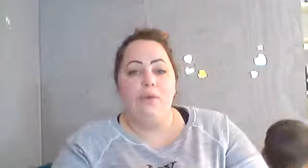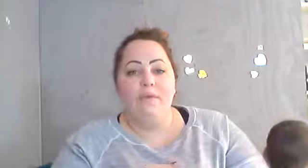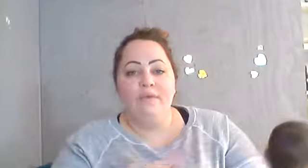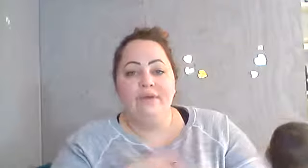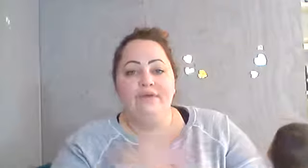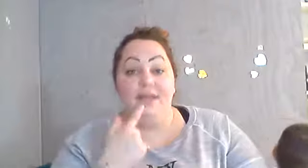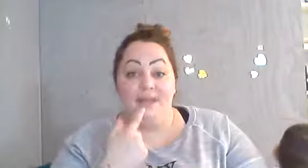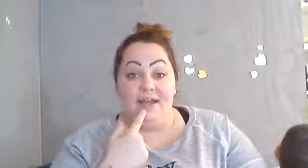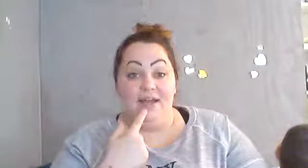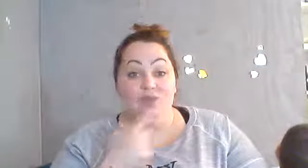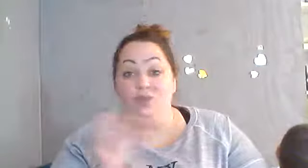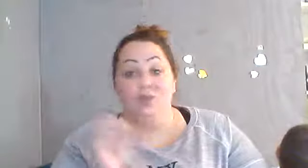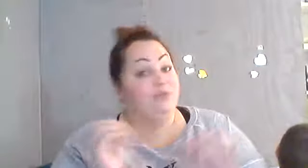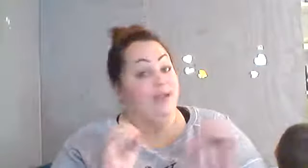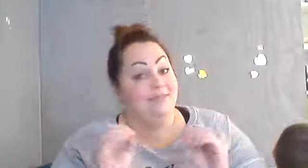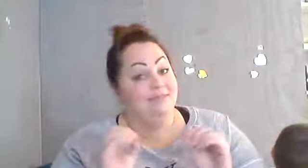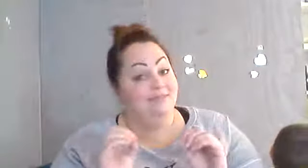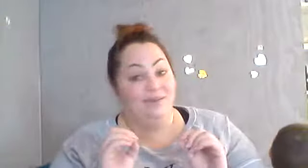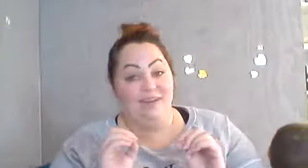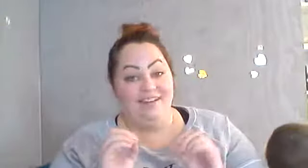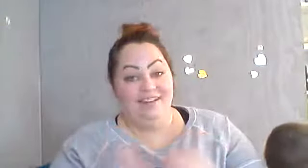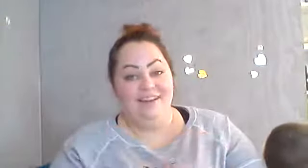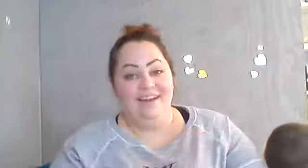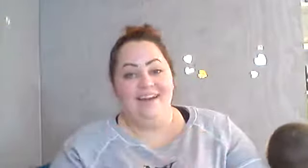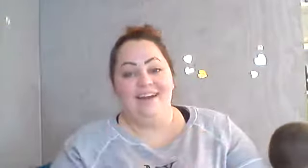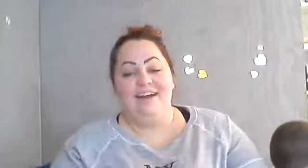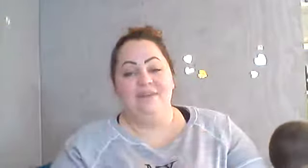slow like that. You don't want to do that. Okay. Um,